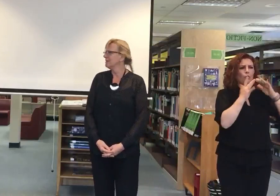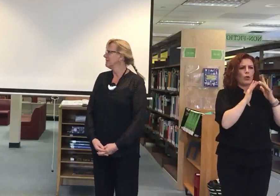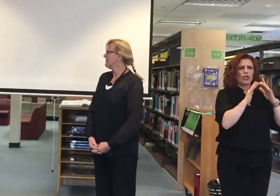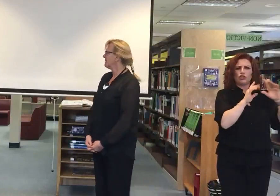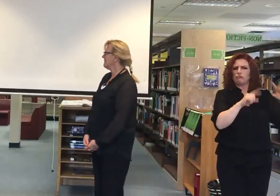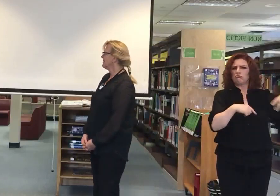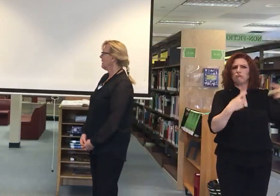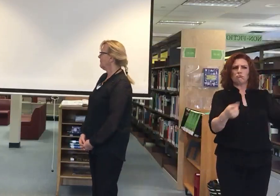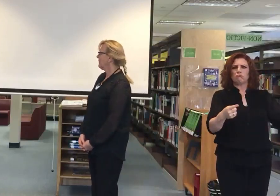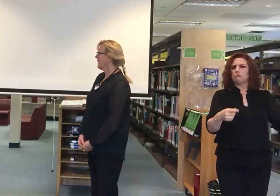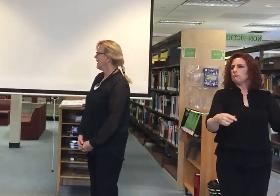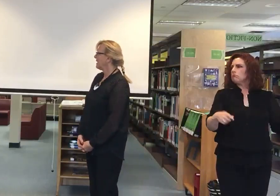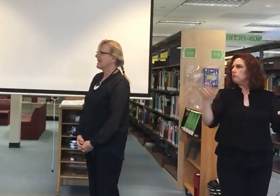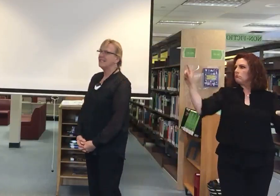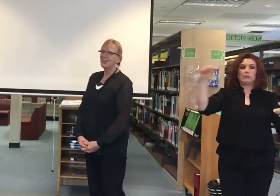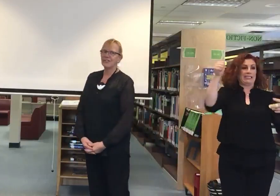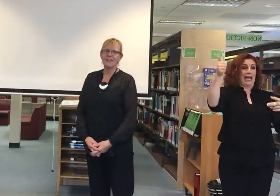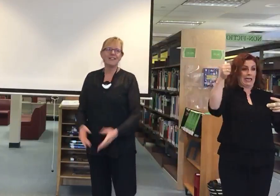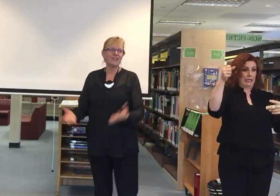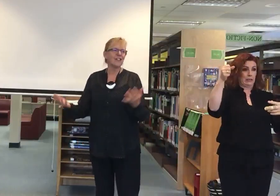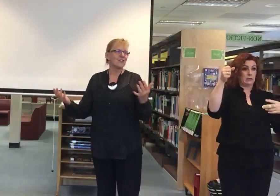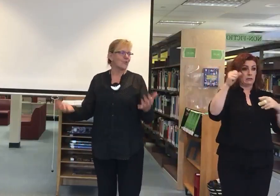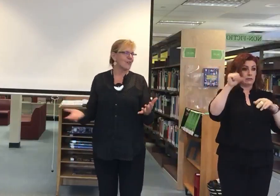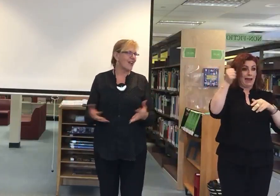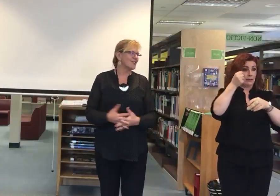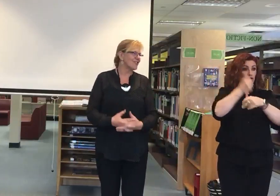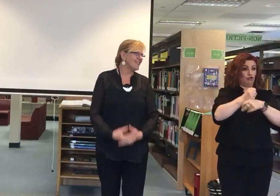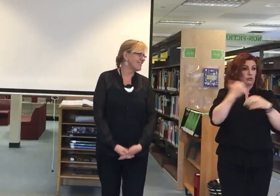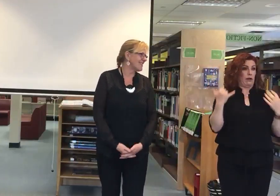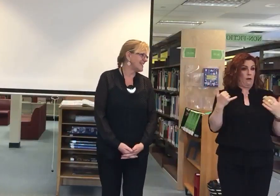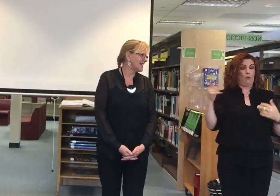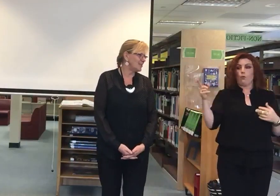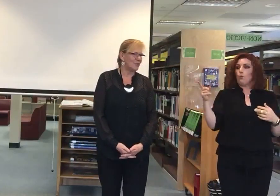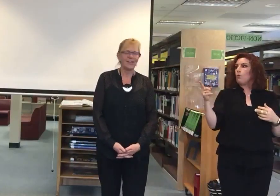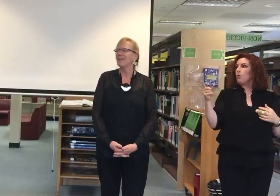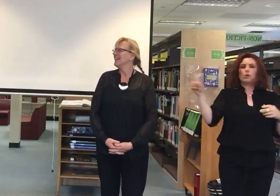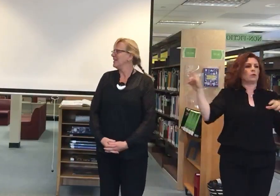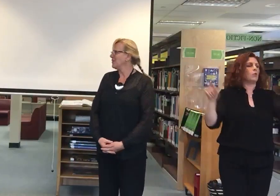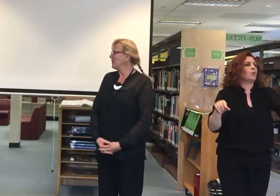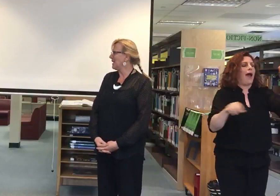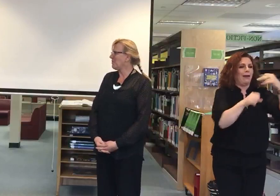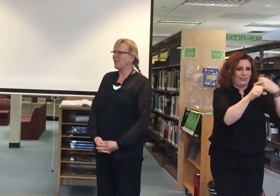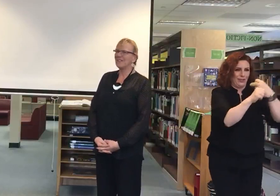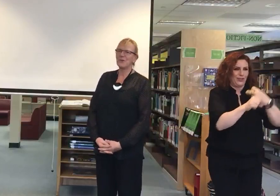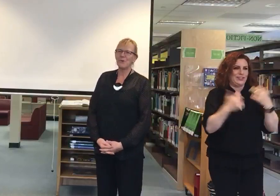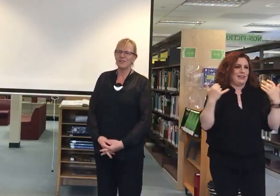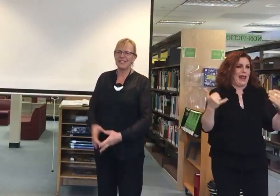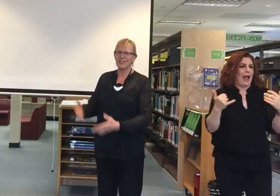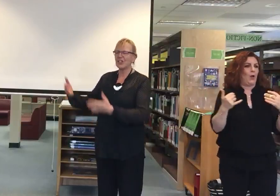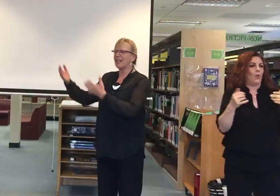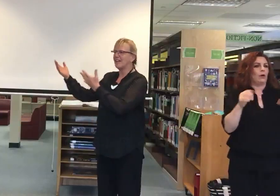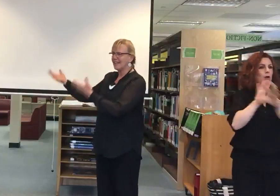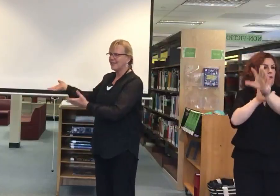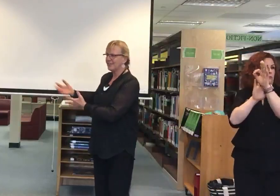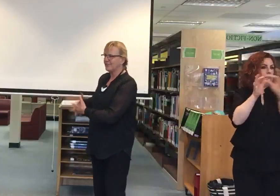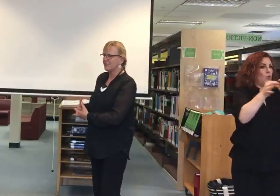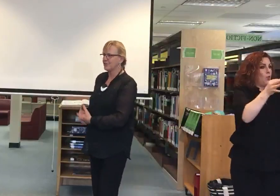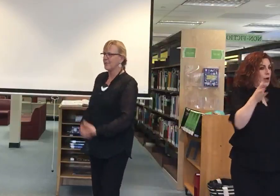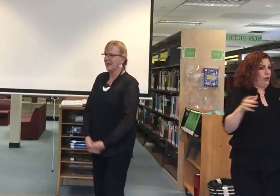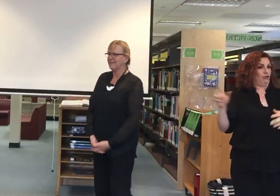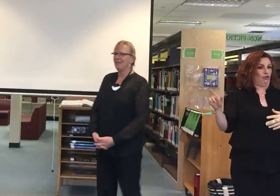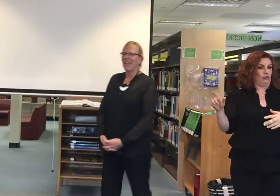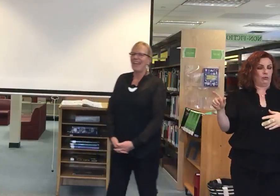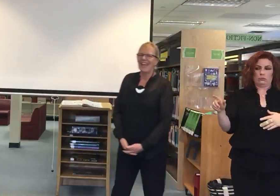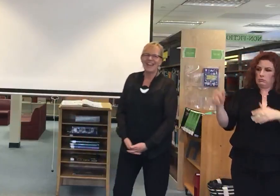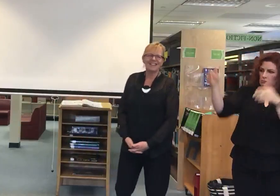for 10 years, and so now she is the 9 years, newly appointed coordinator, and I'll let her